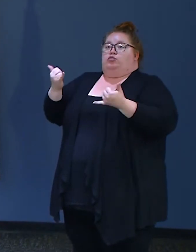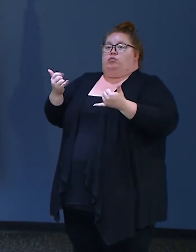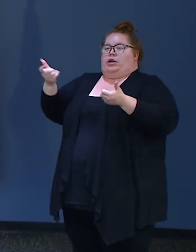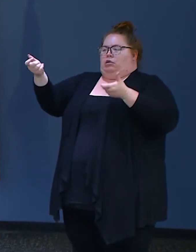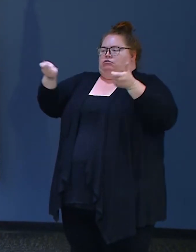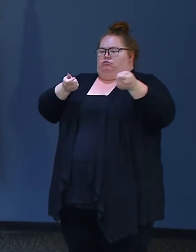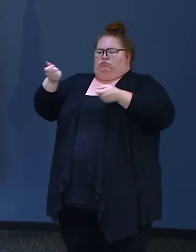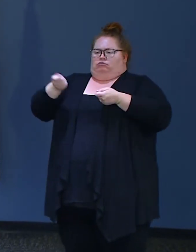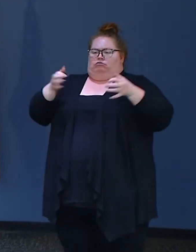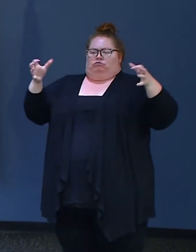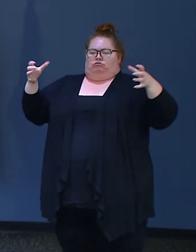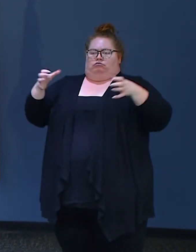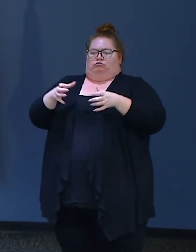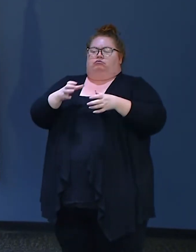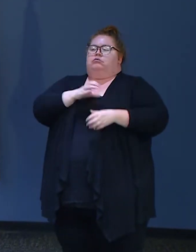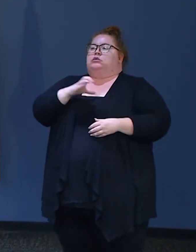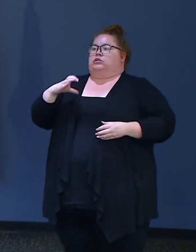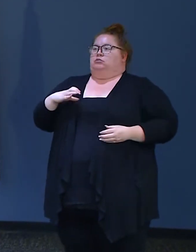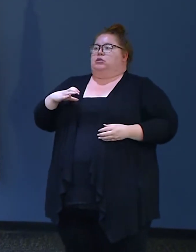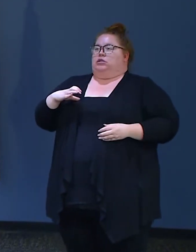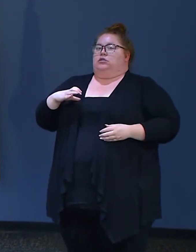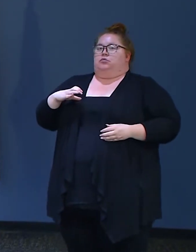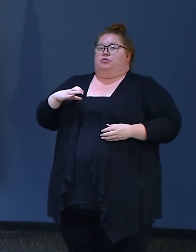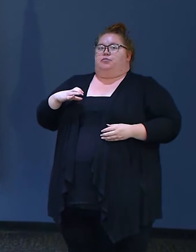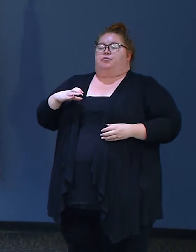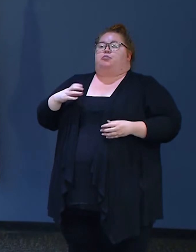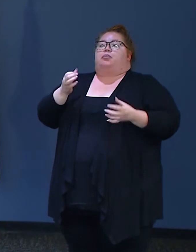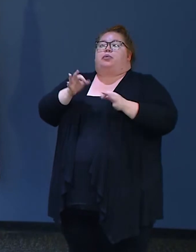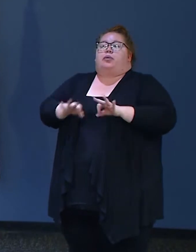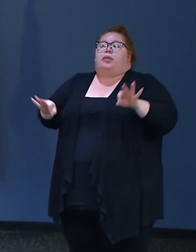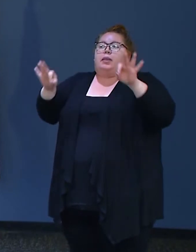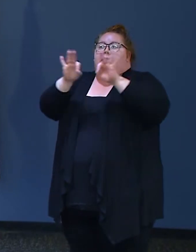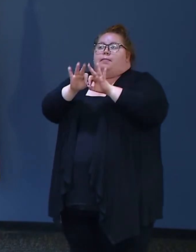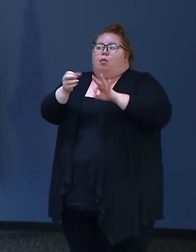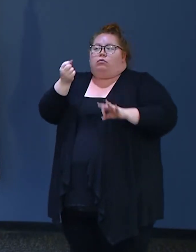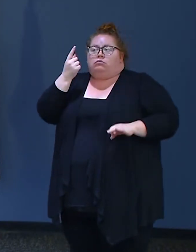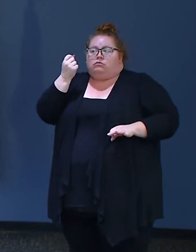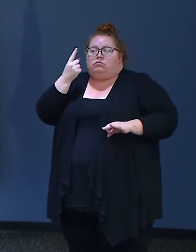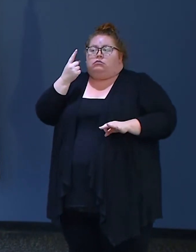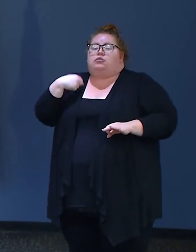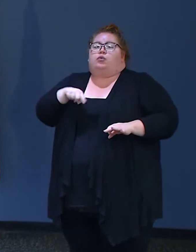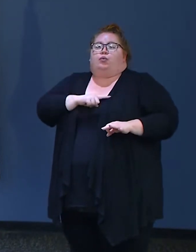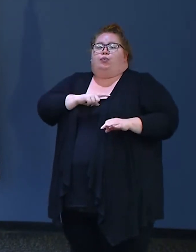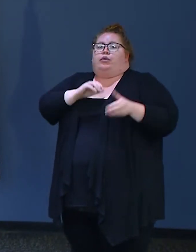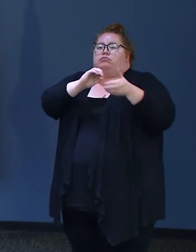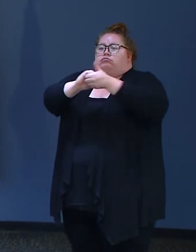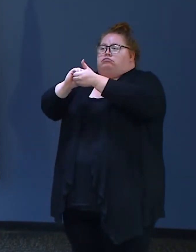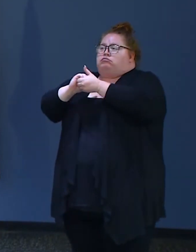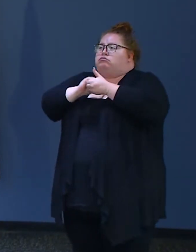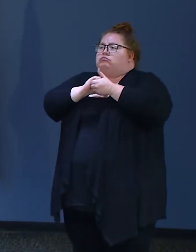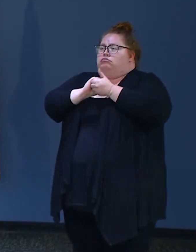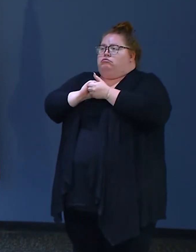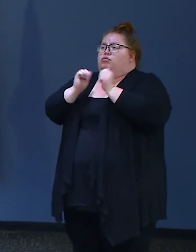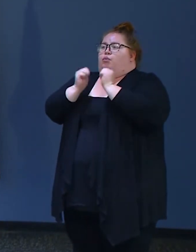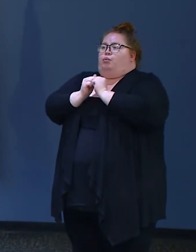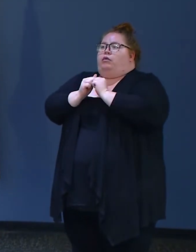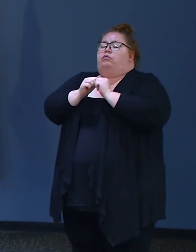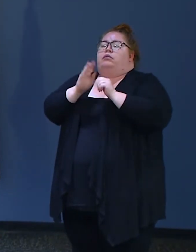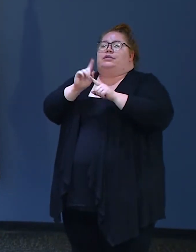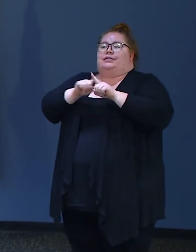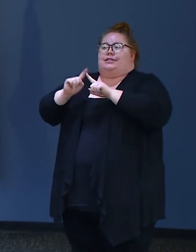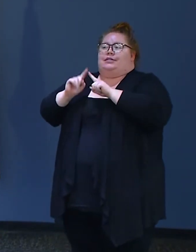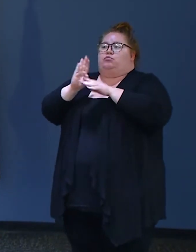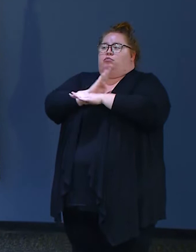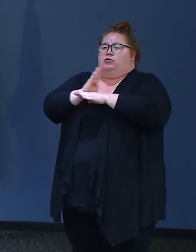together. And it's important that we acknowledge that we're working with our local economic partners and business partners to ensure that